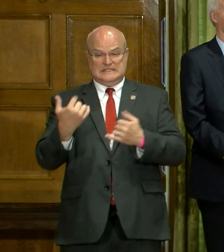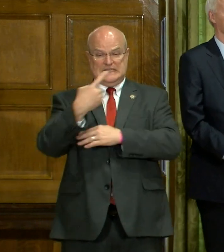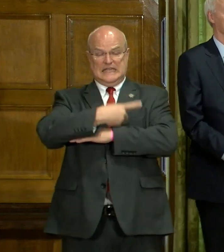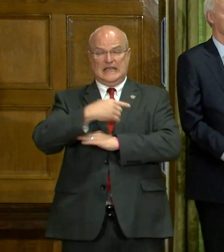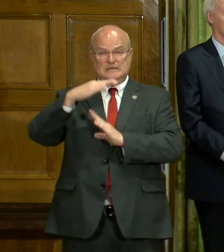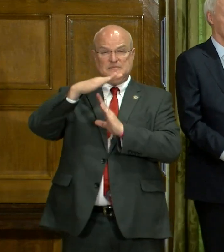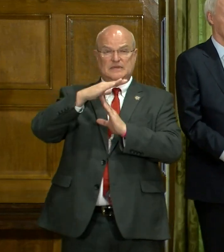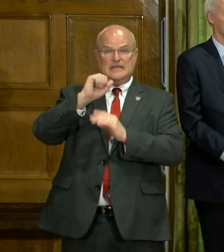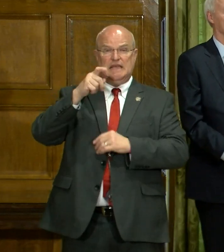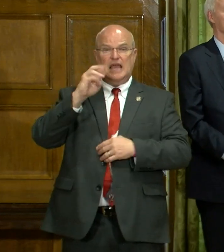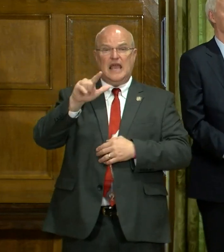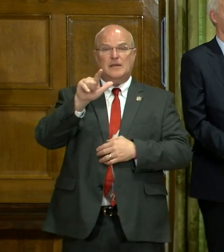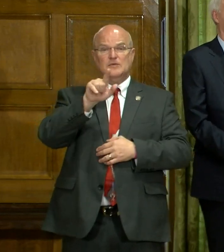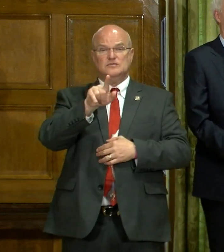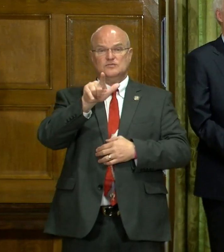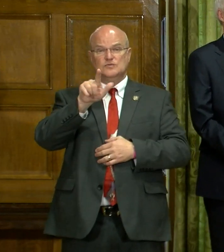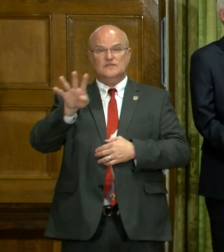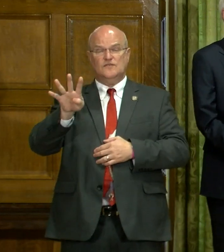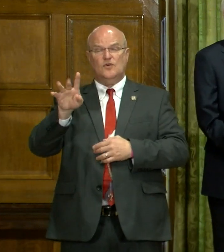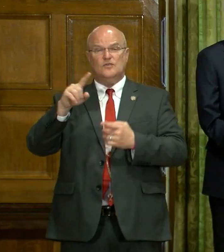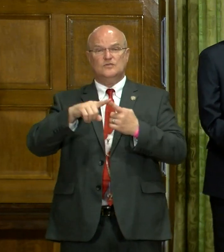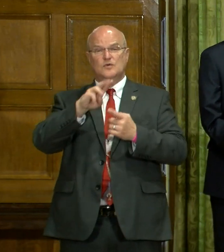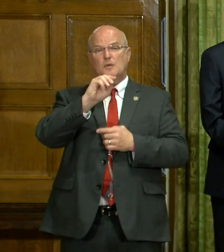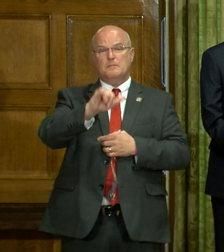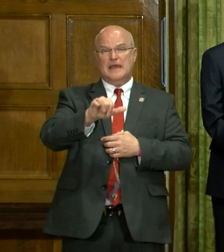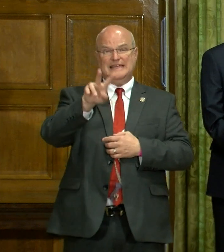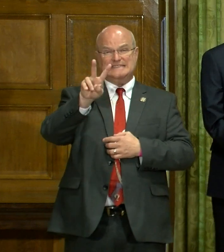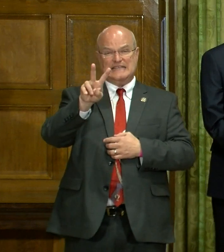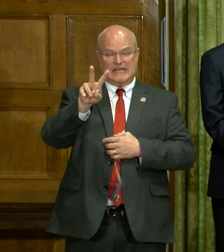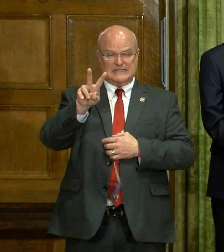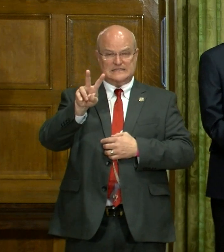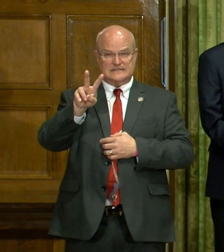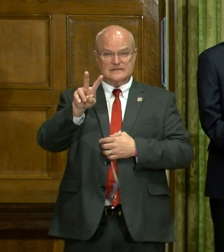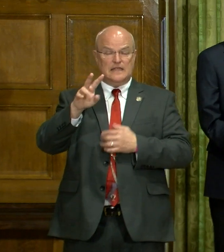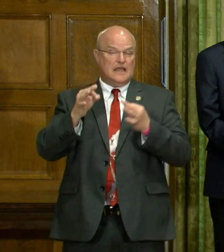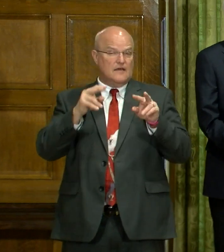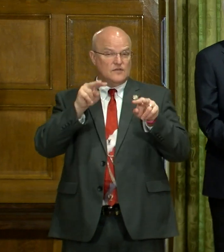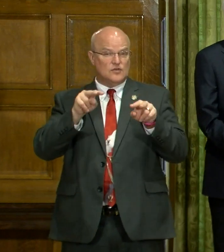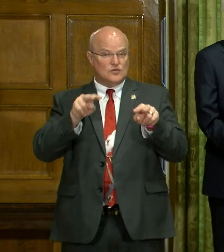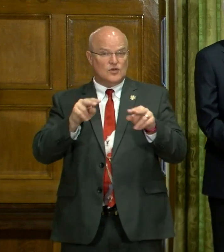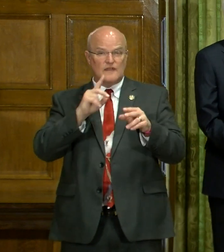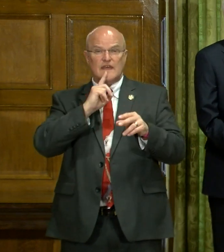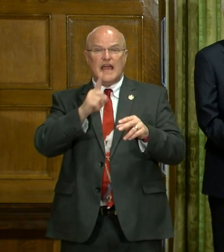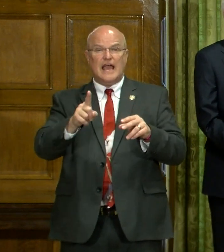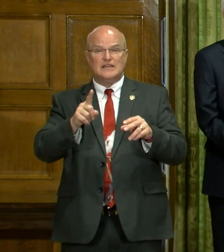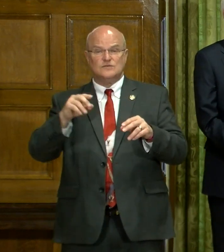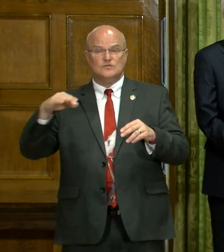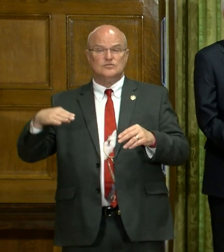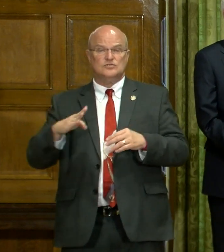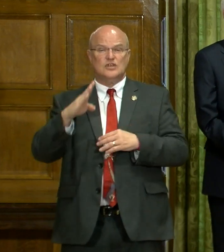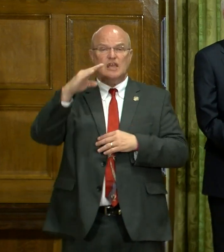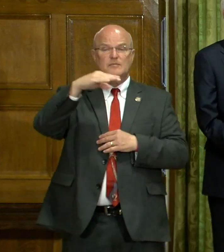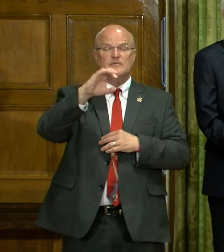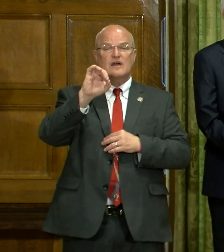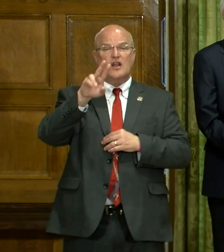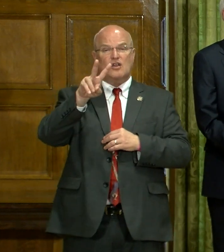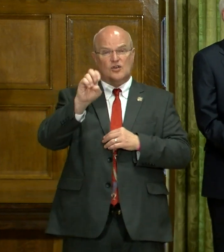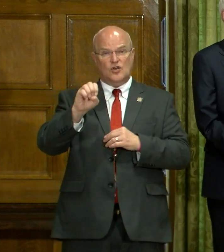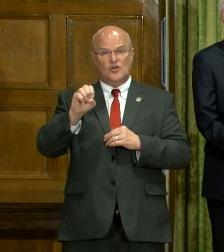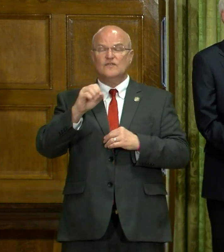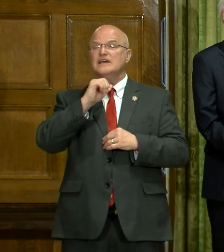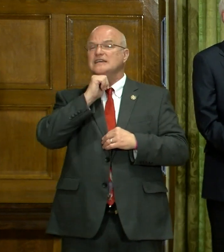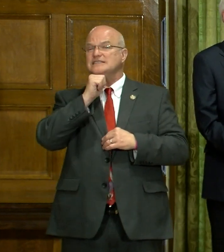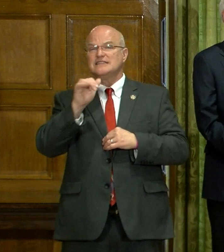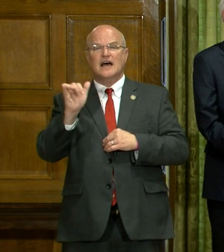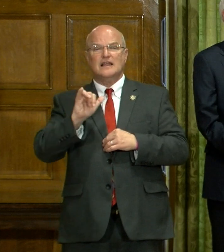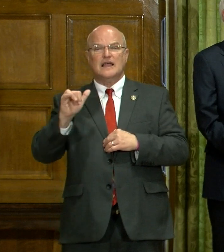today, which was April 24th, to May 2nd. Now, if you look at the actual shape of our curve, it's